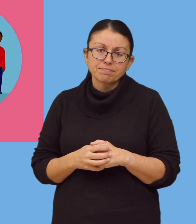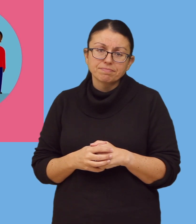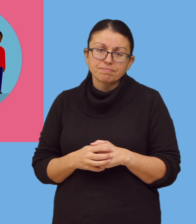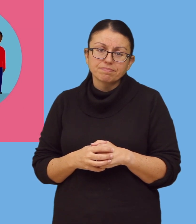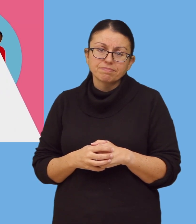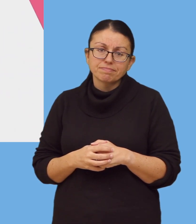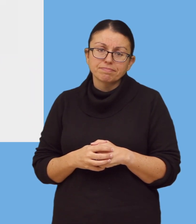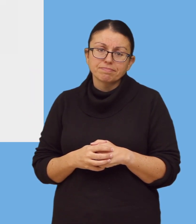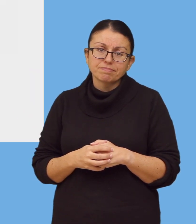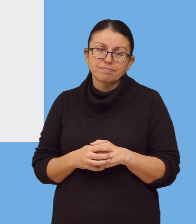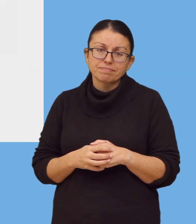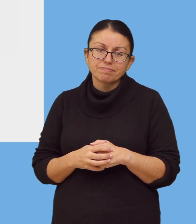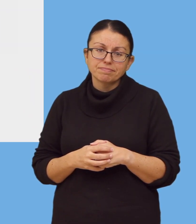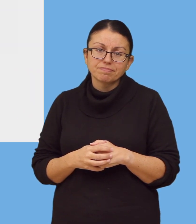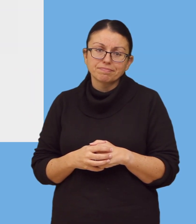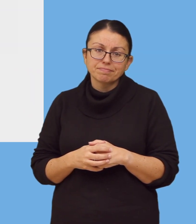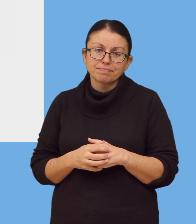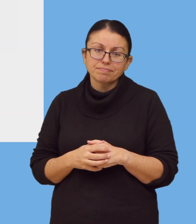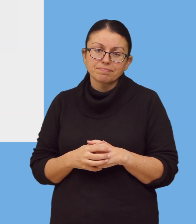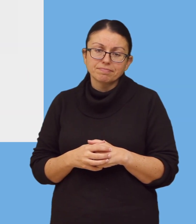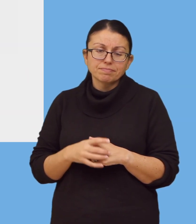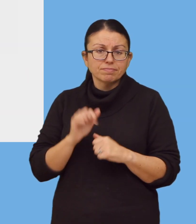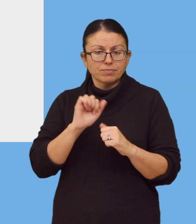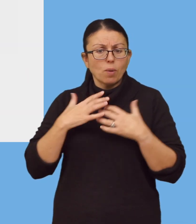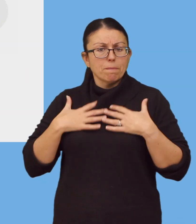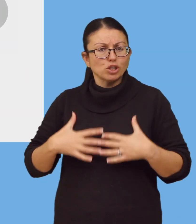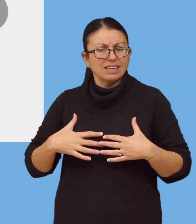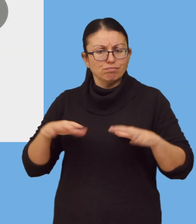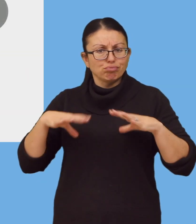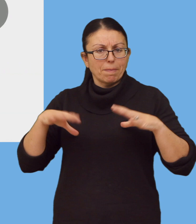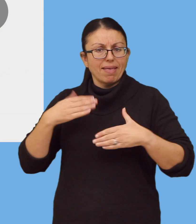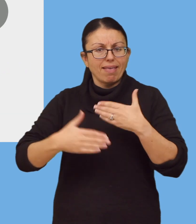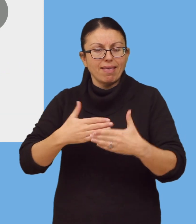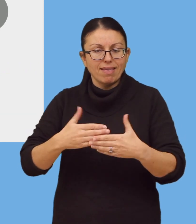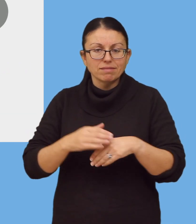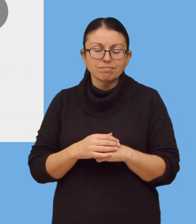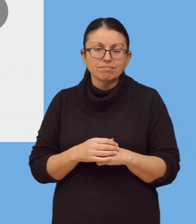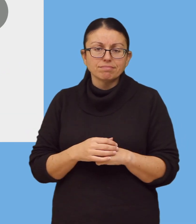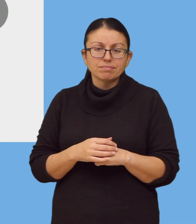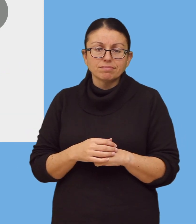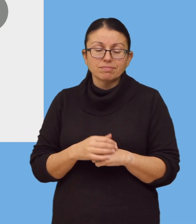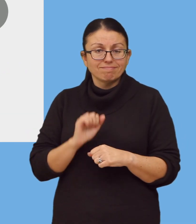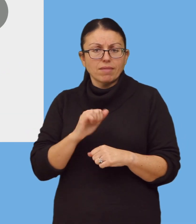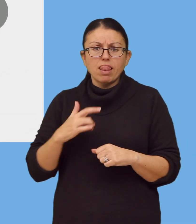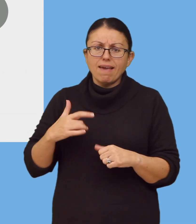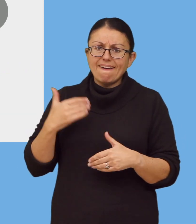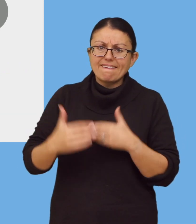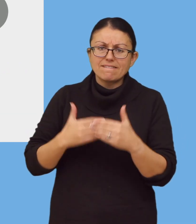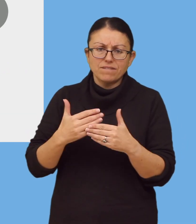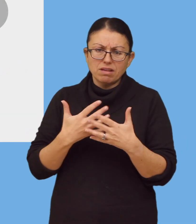beyond. Consider how much you smoke, drink, your diet, your weight, and how